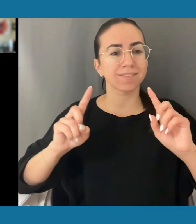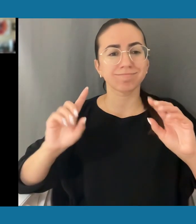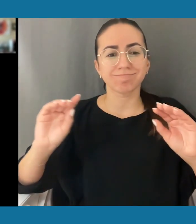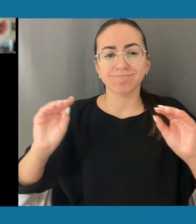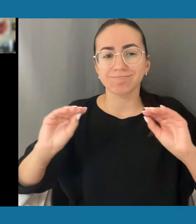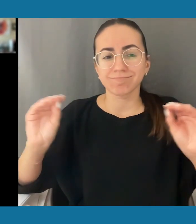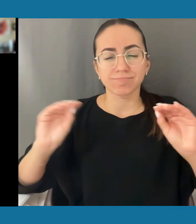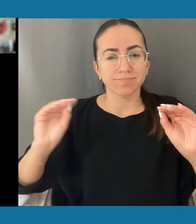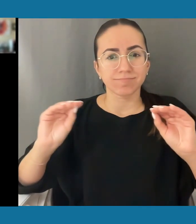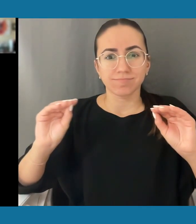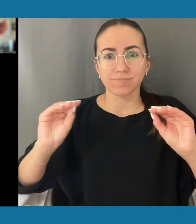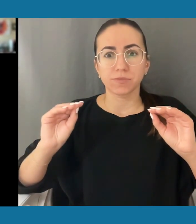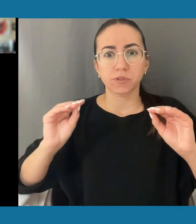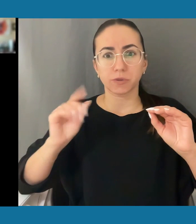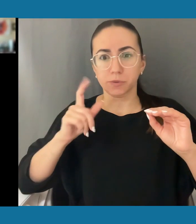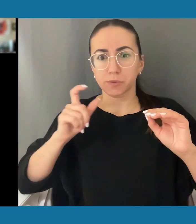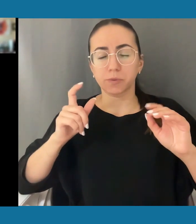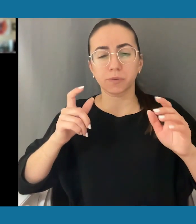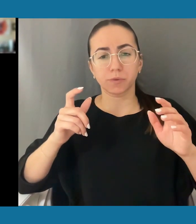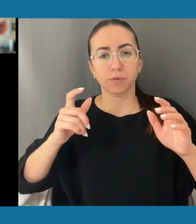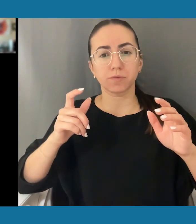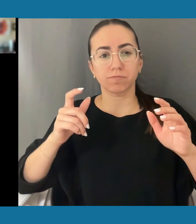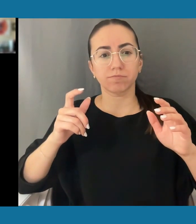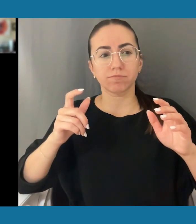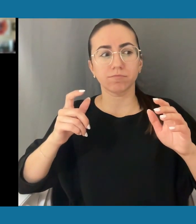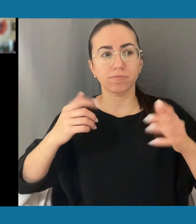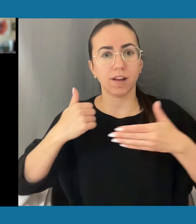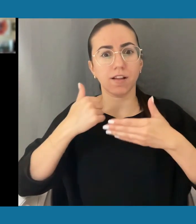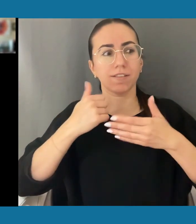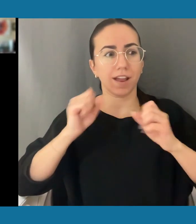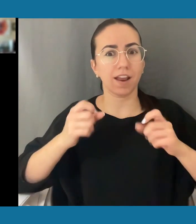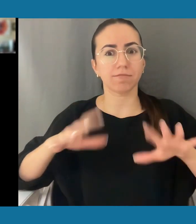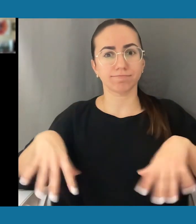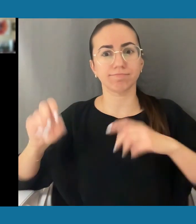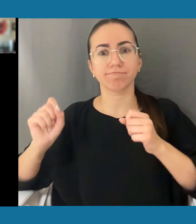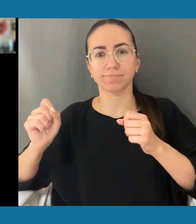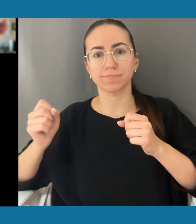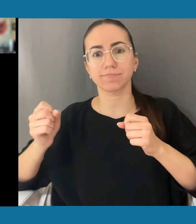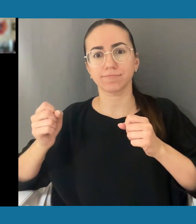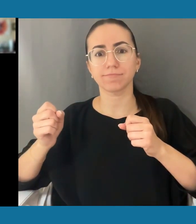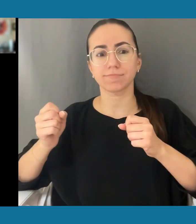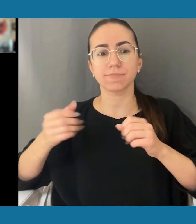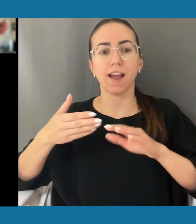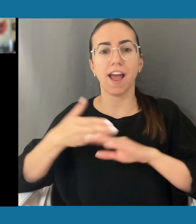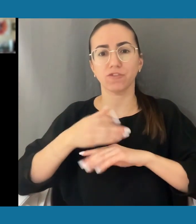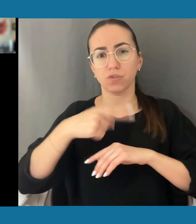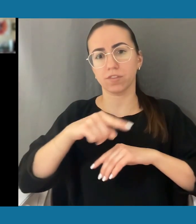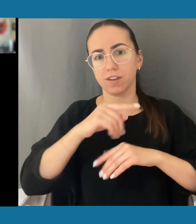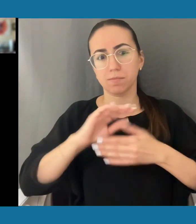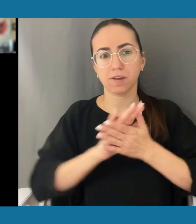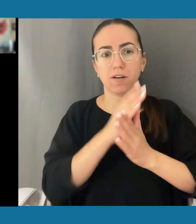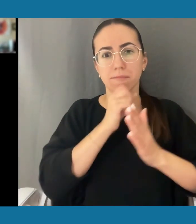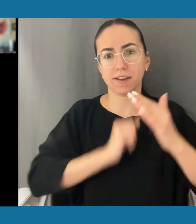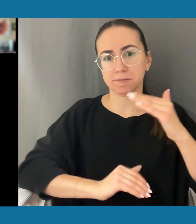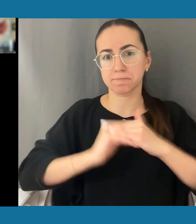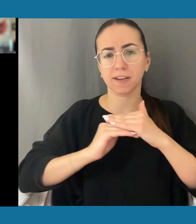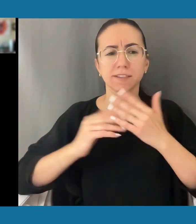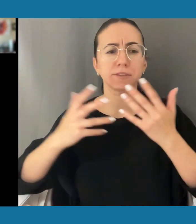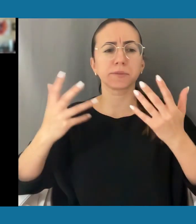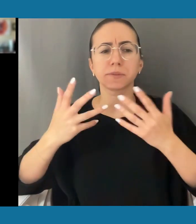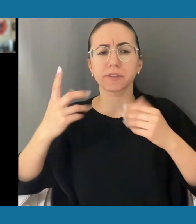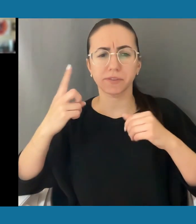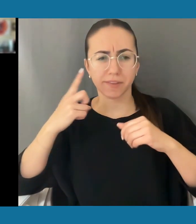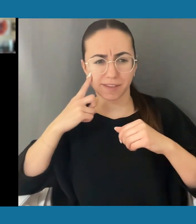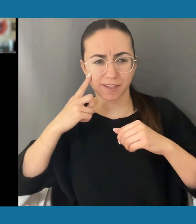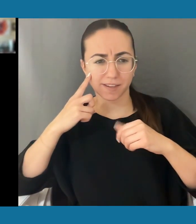able to take custody of them once they age out. So what are your thoughts on this situation? Is this a situation where supported